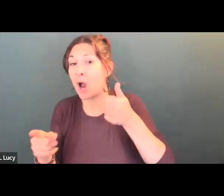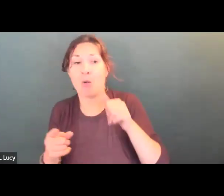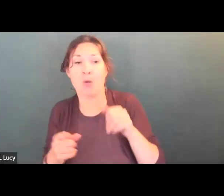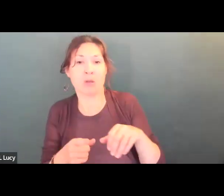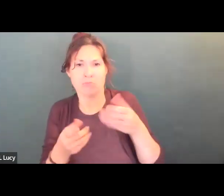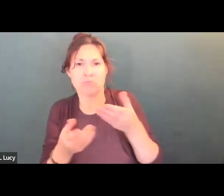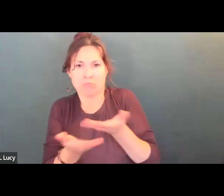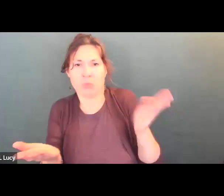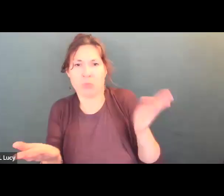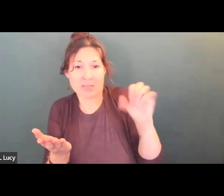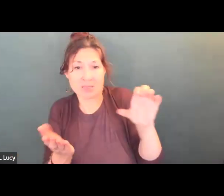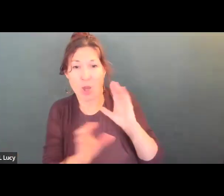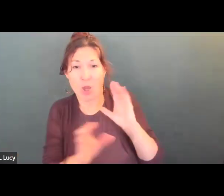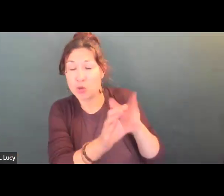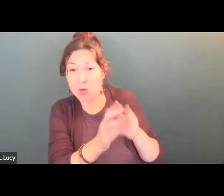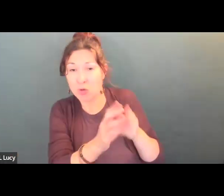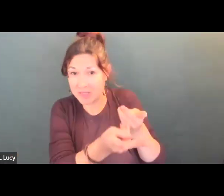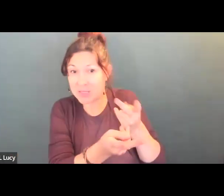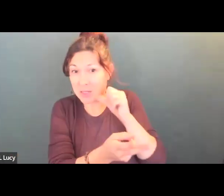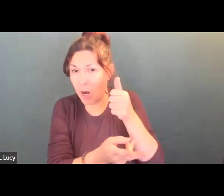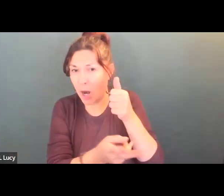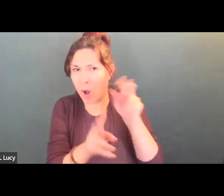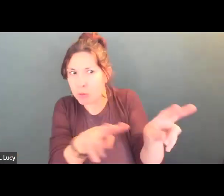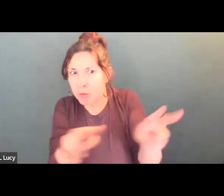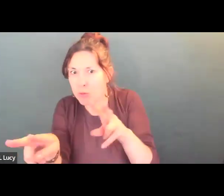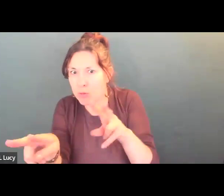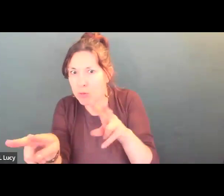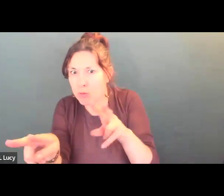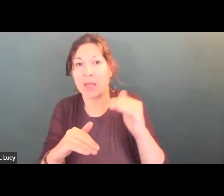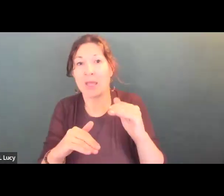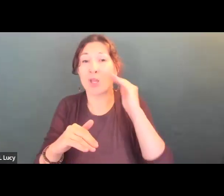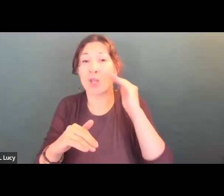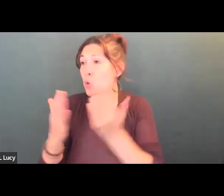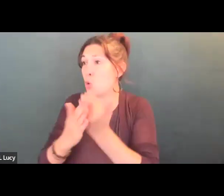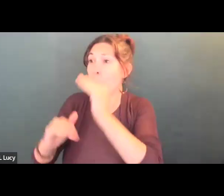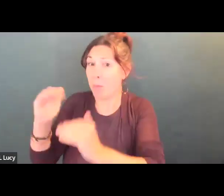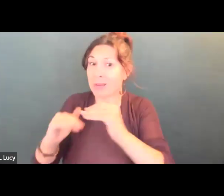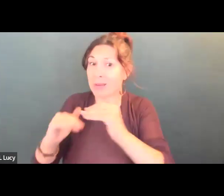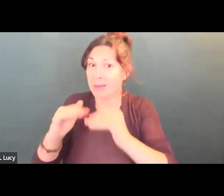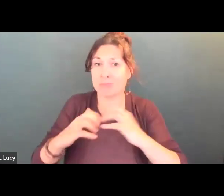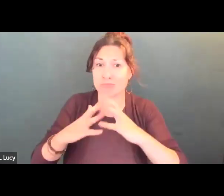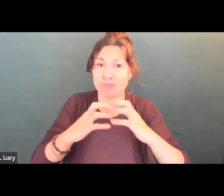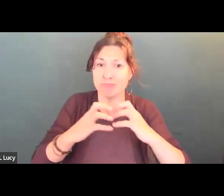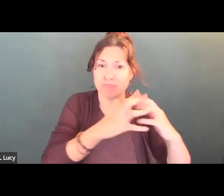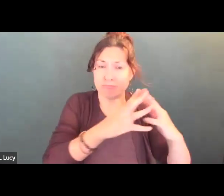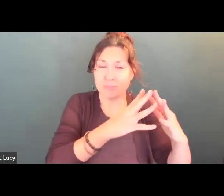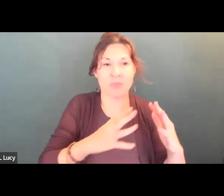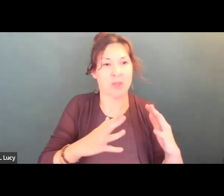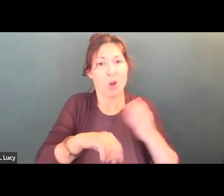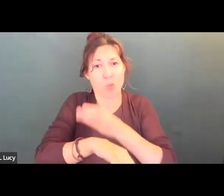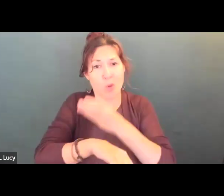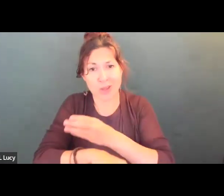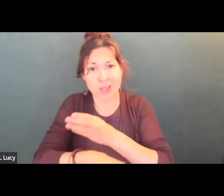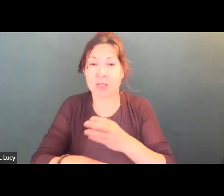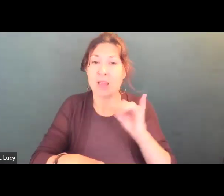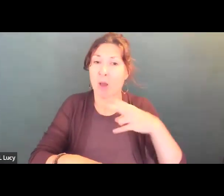And it really is just a reminder that as we build new buildings and renovate buildings, the high quality student experience